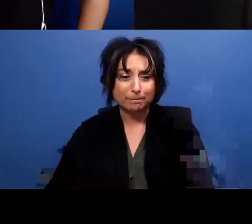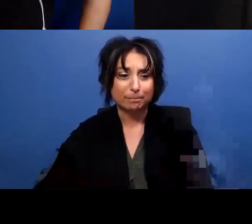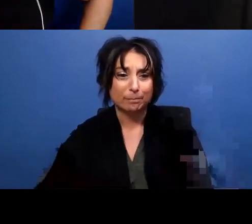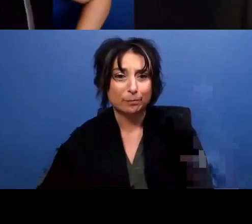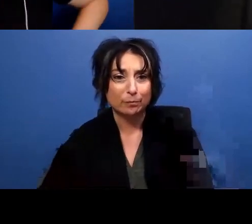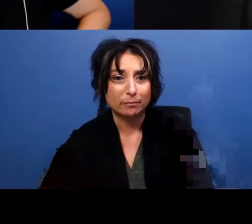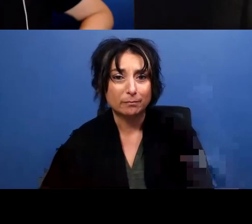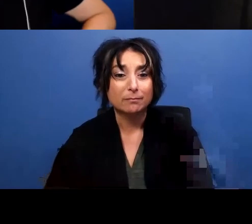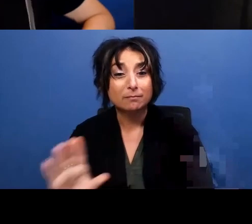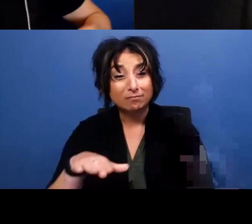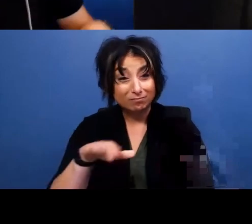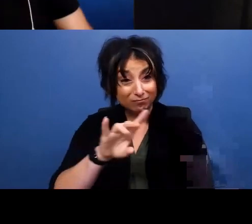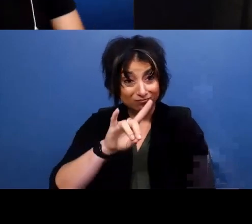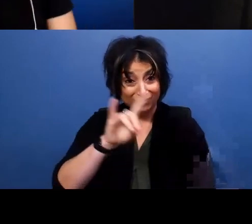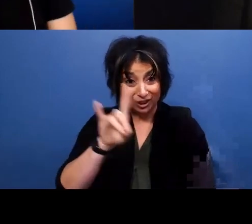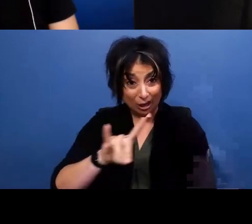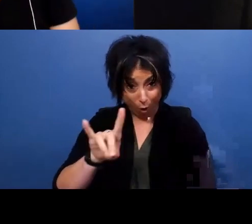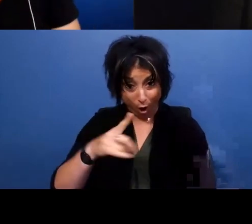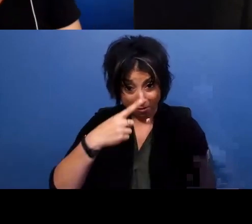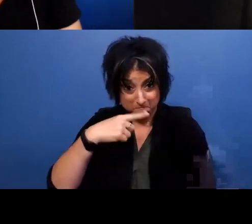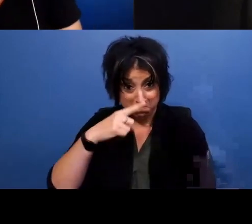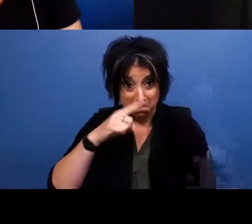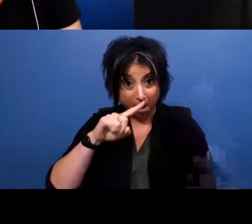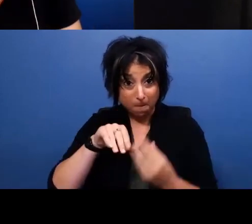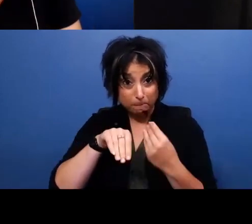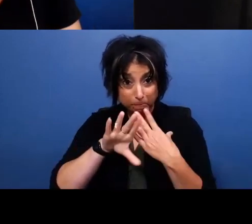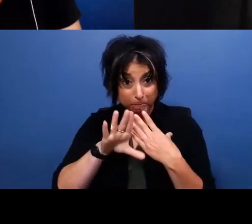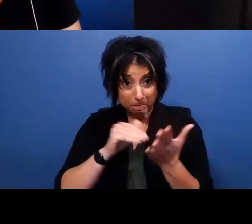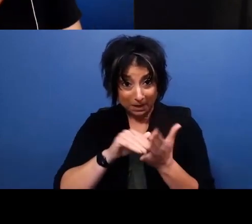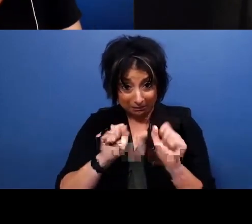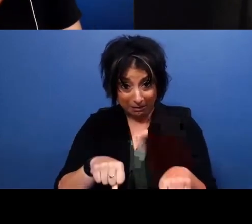So Shirong, can you come back on camera